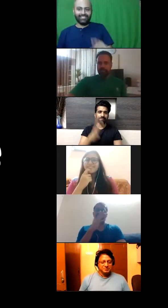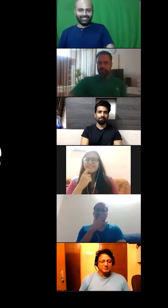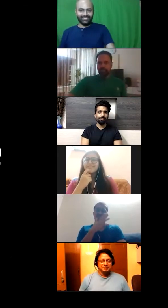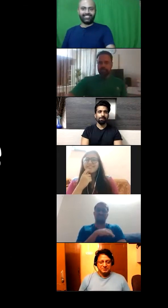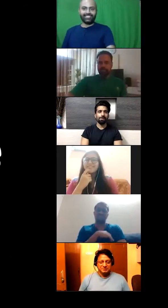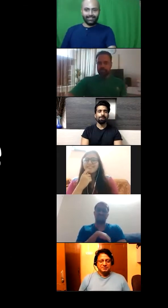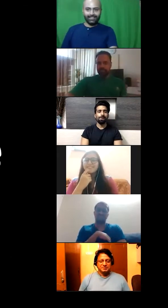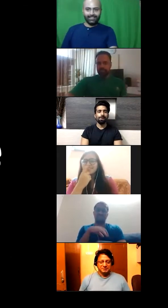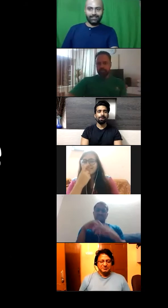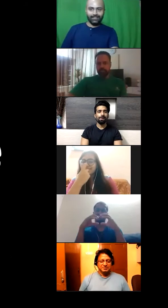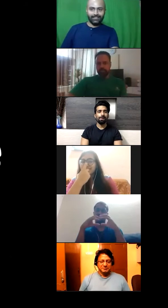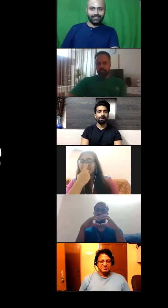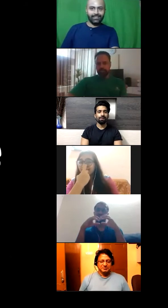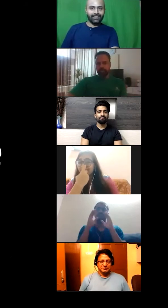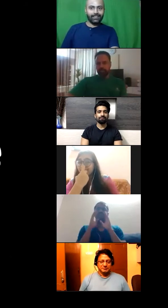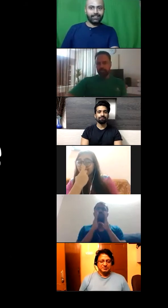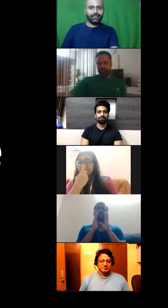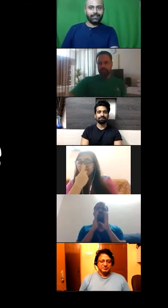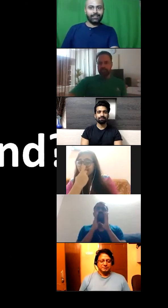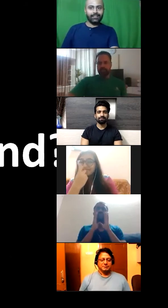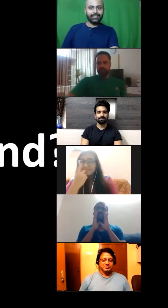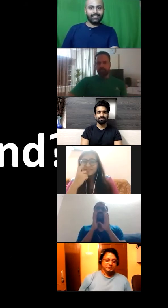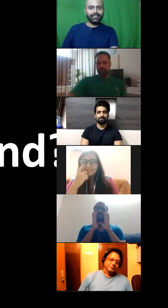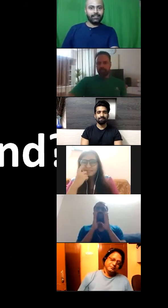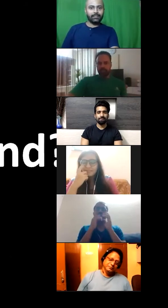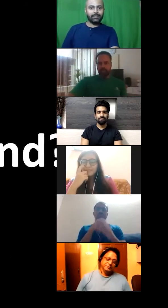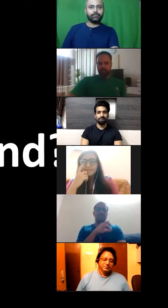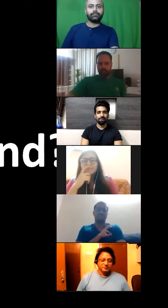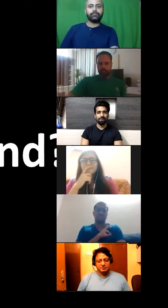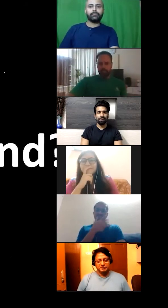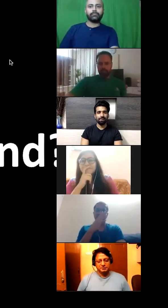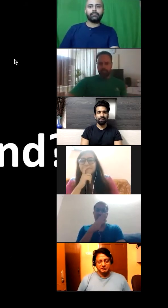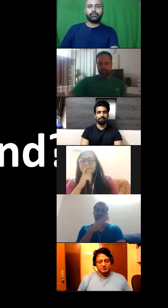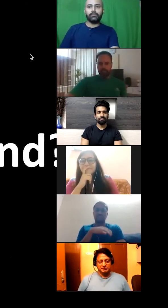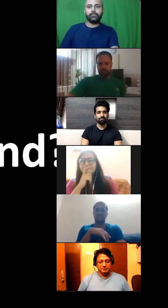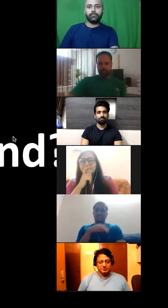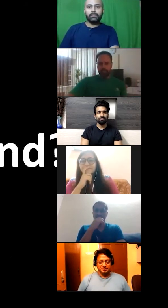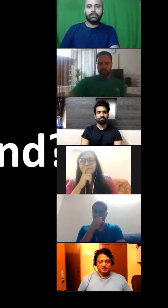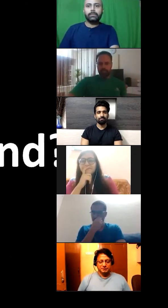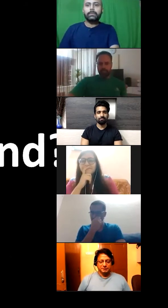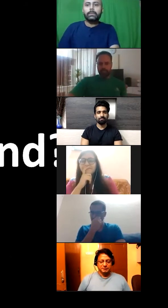When you would like to say I don't like Facebook, so it would be Facebook like not.